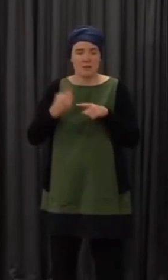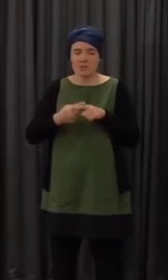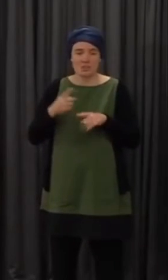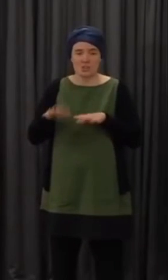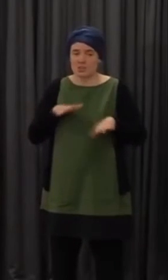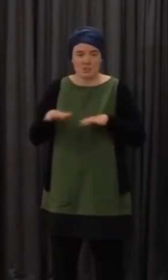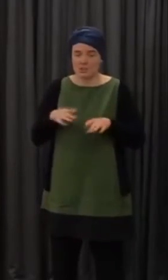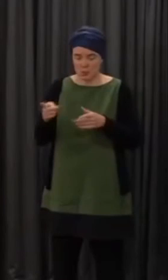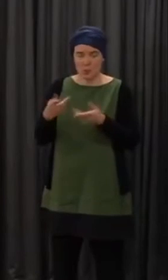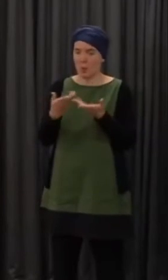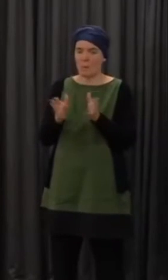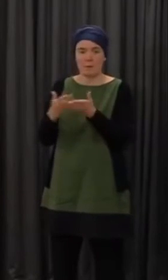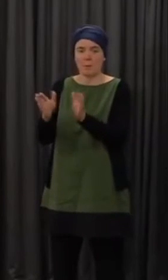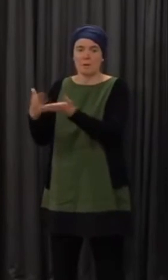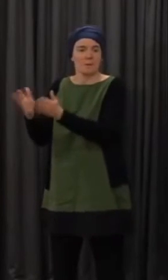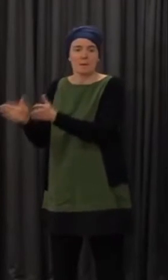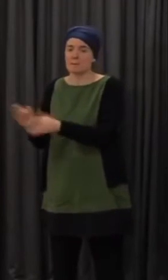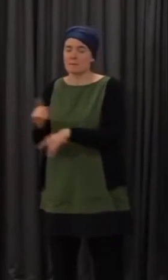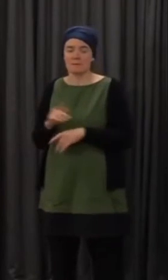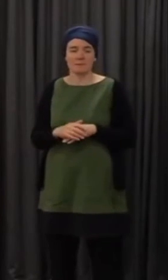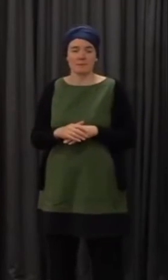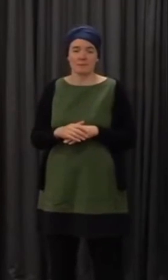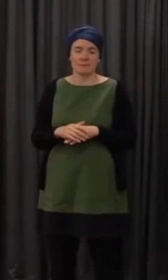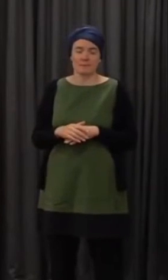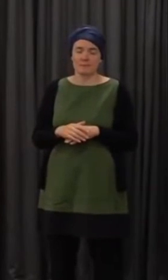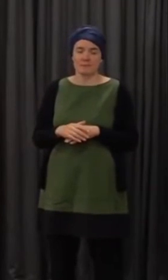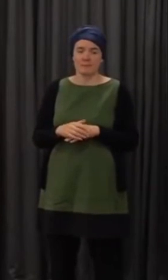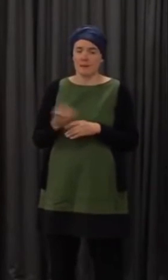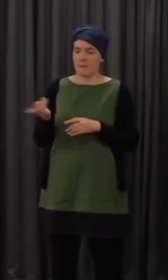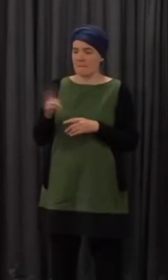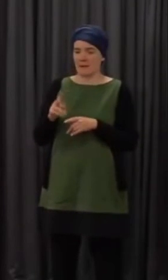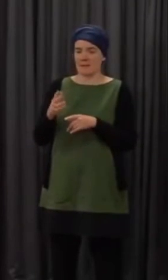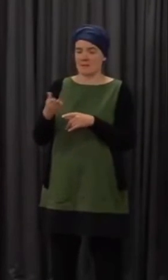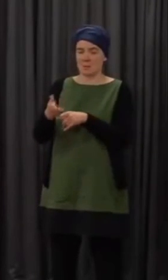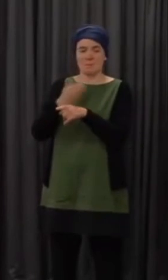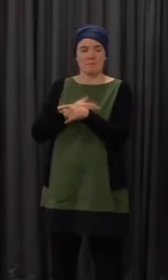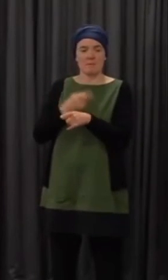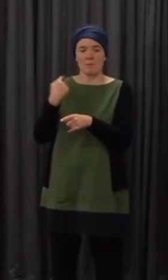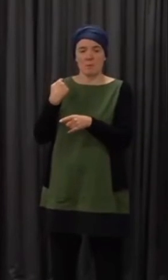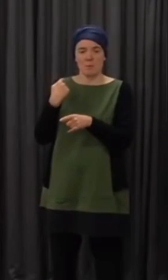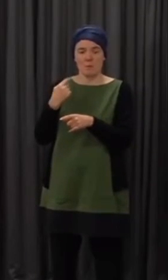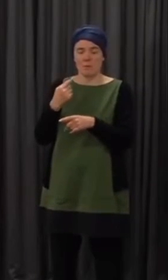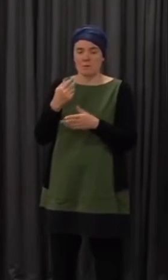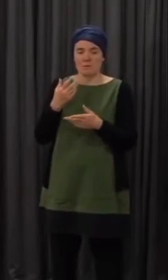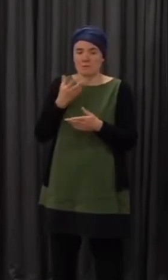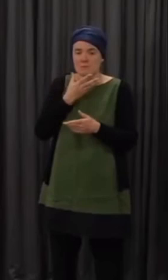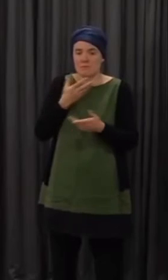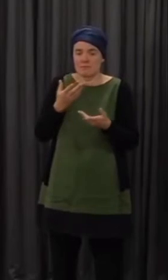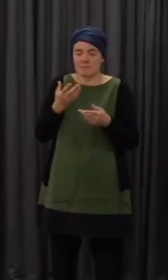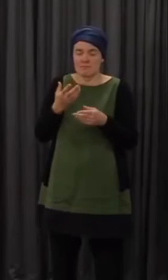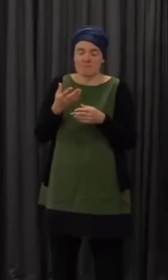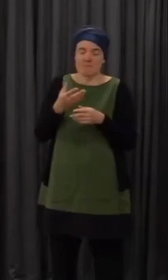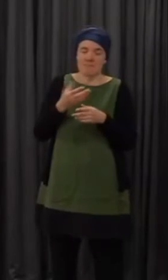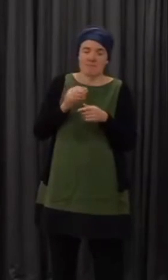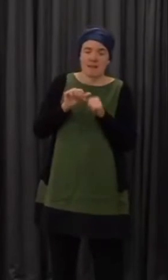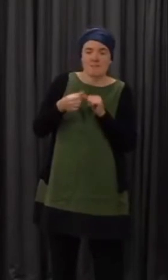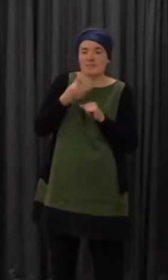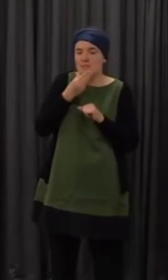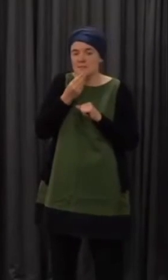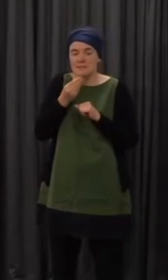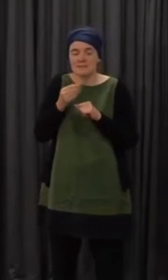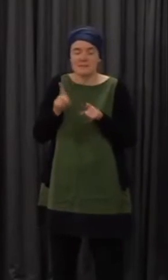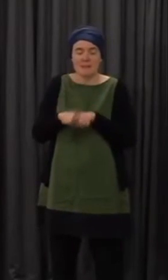reopen schools in Wales as they were just before and after Christmas. When we do come